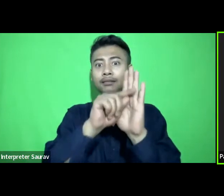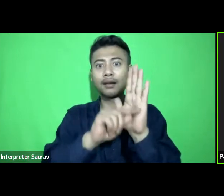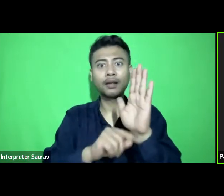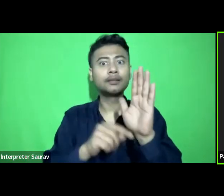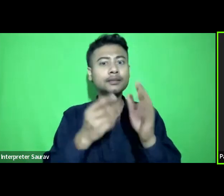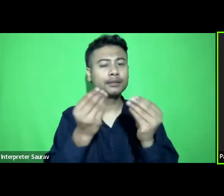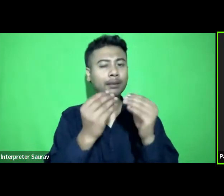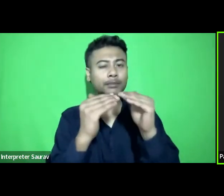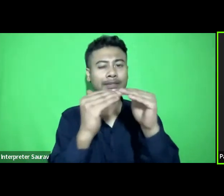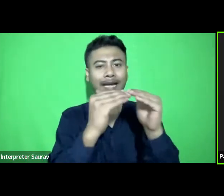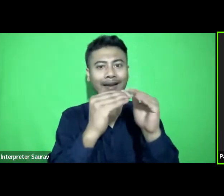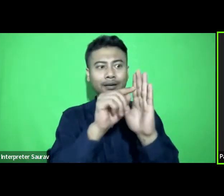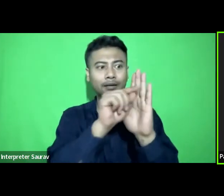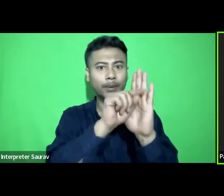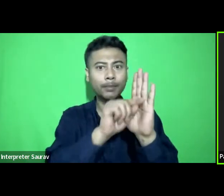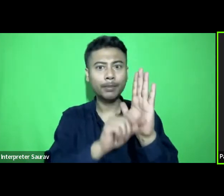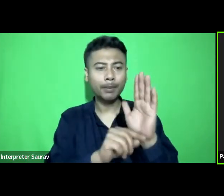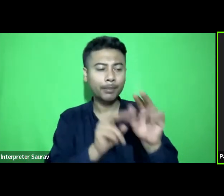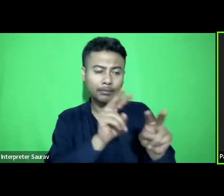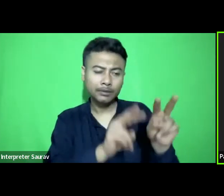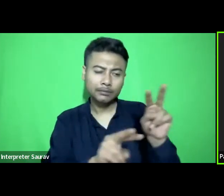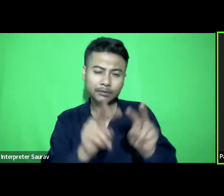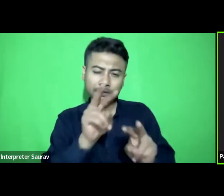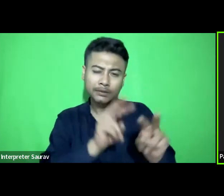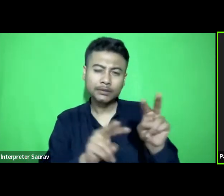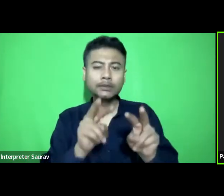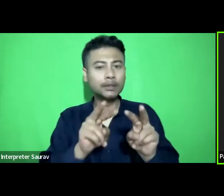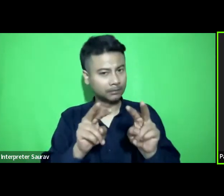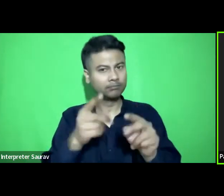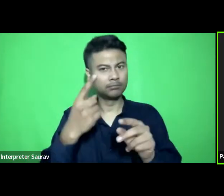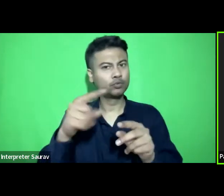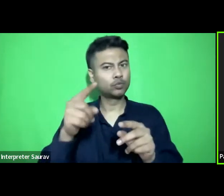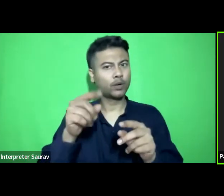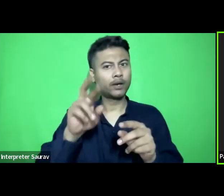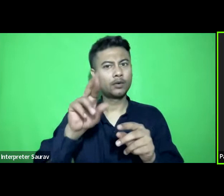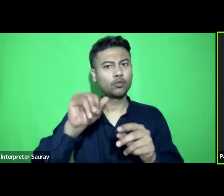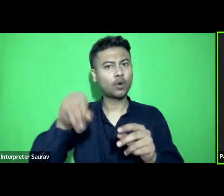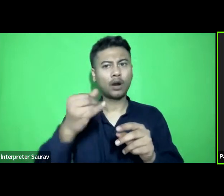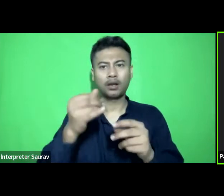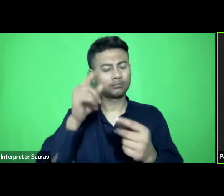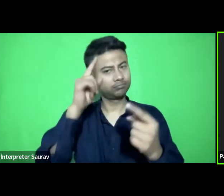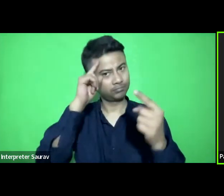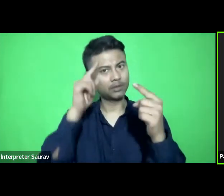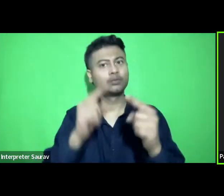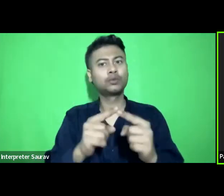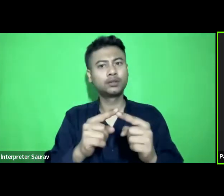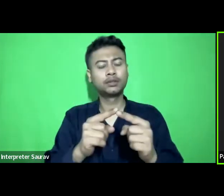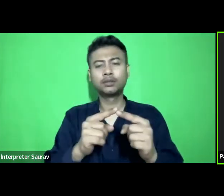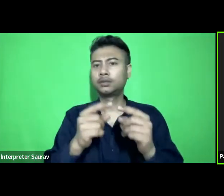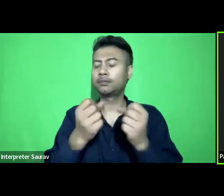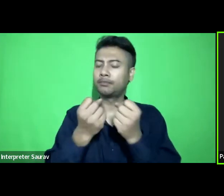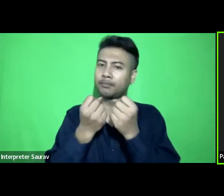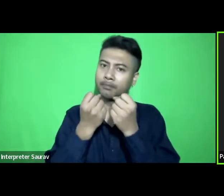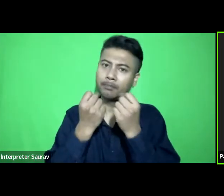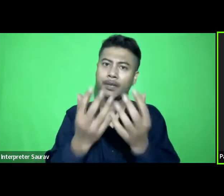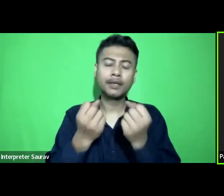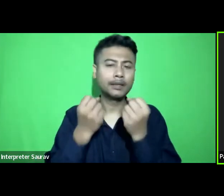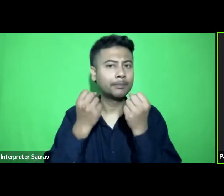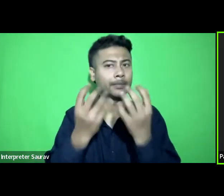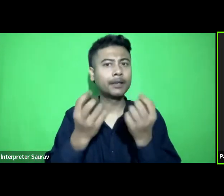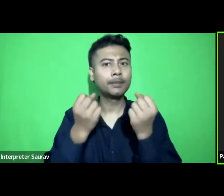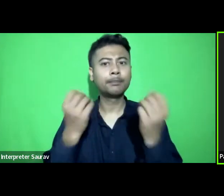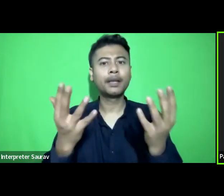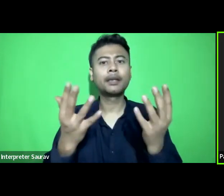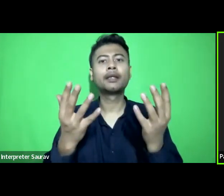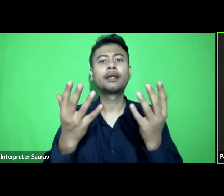just plenty of data, plenty of guidelines around from the